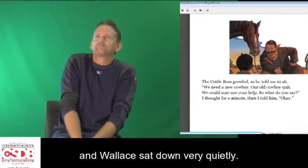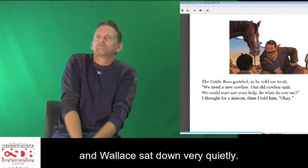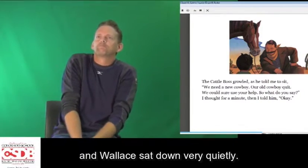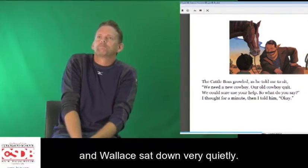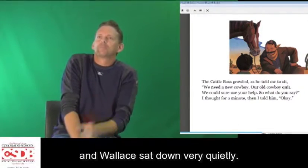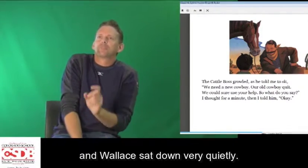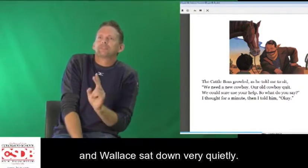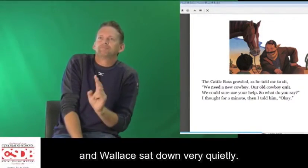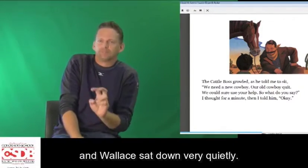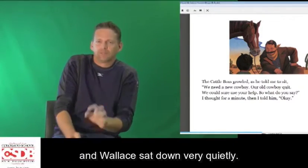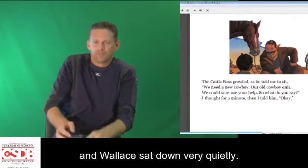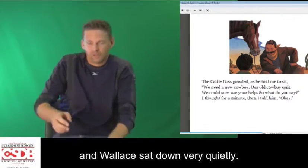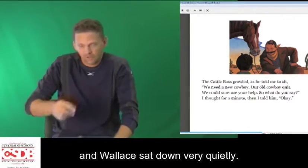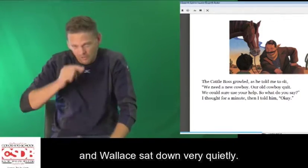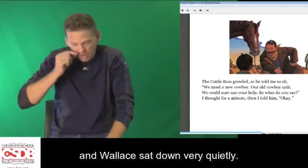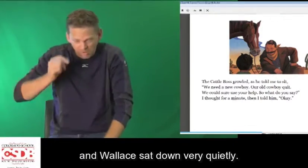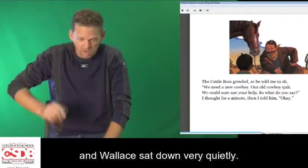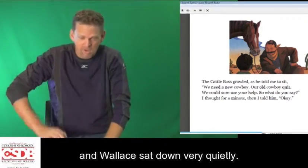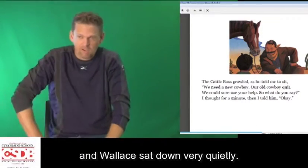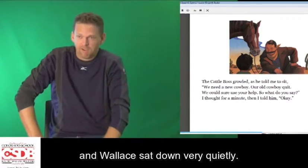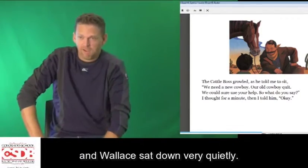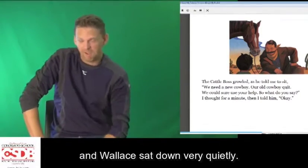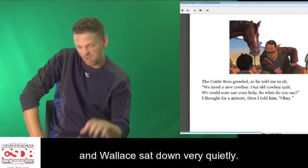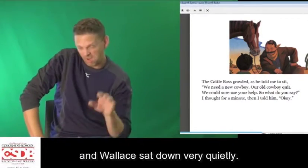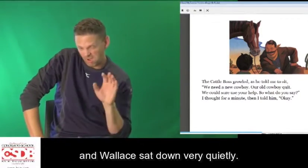And Wallace sat down very quietly.